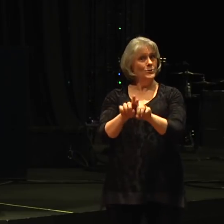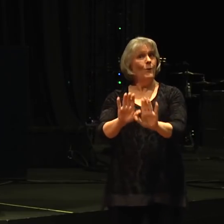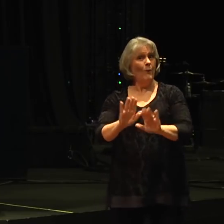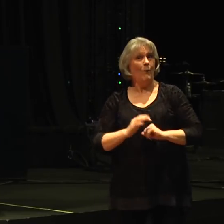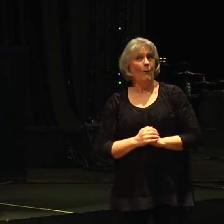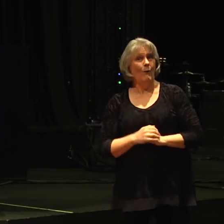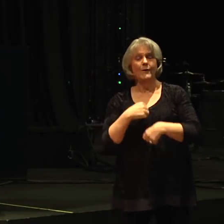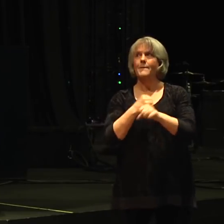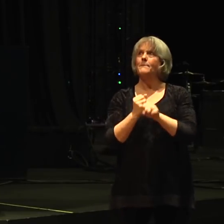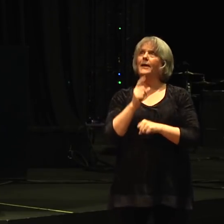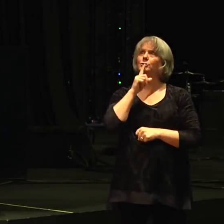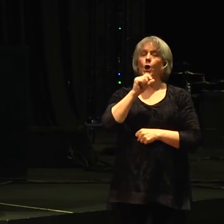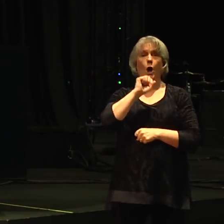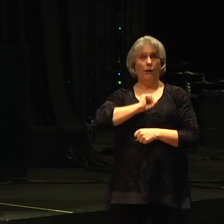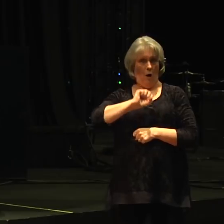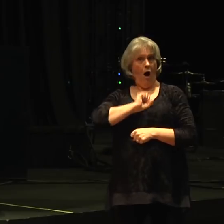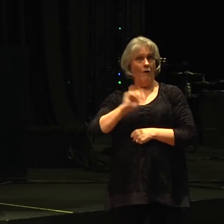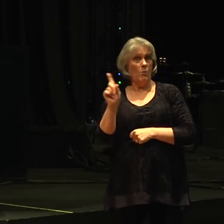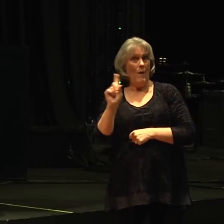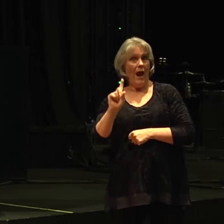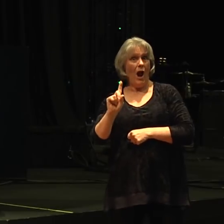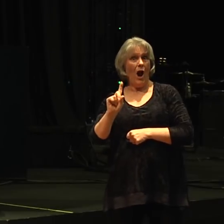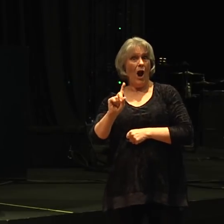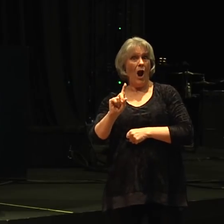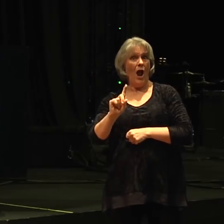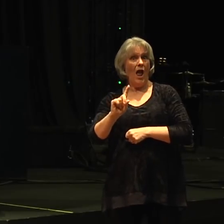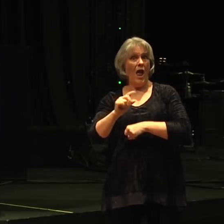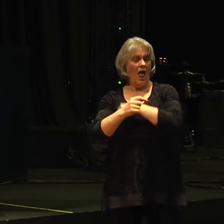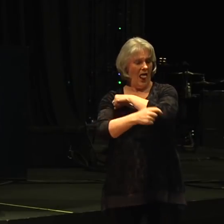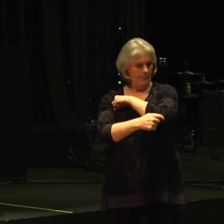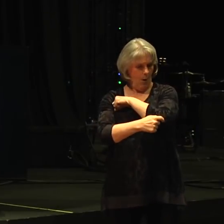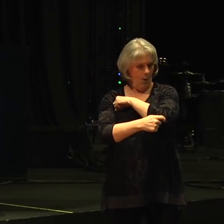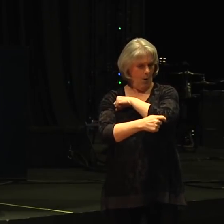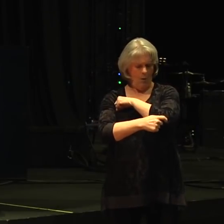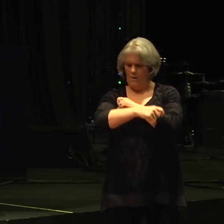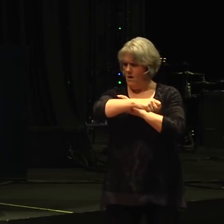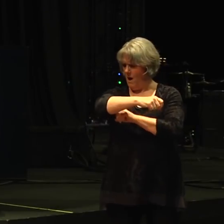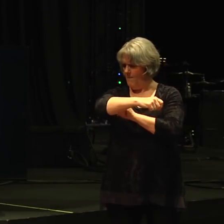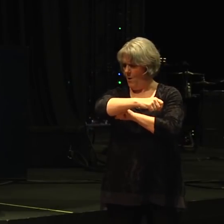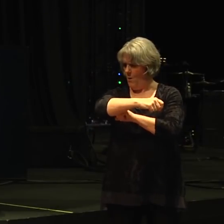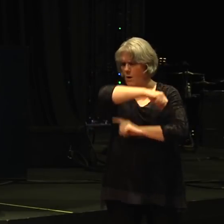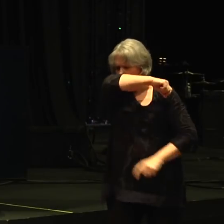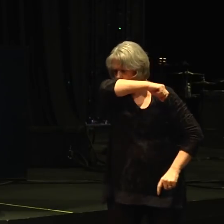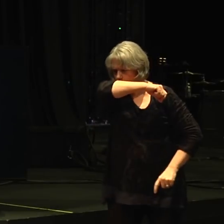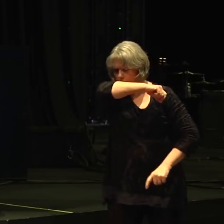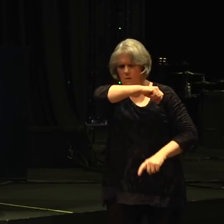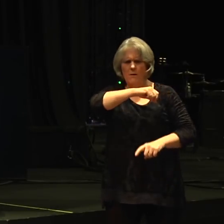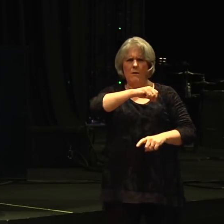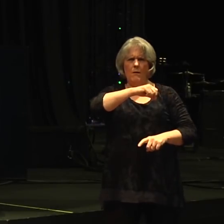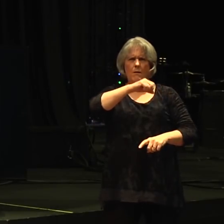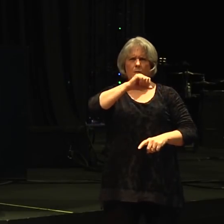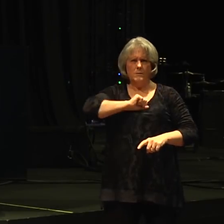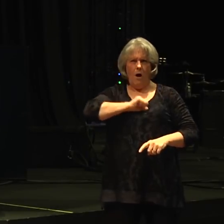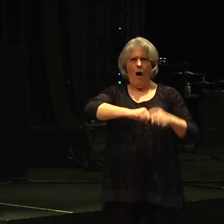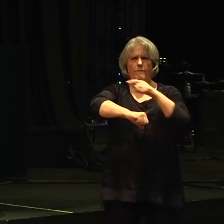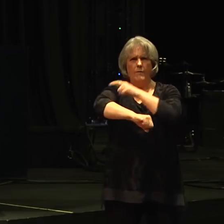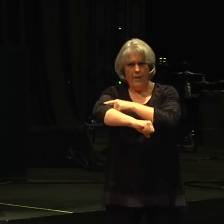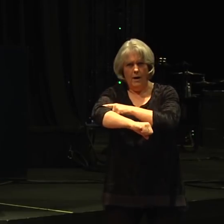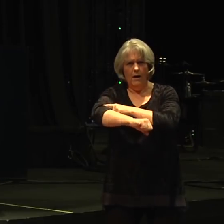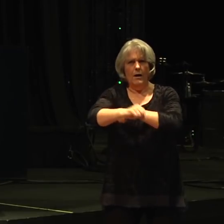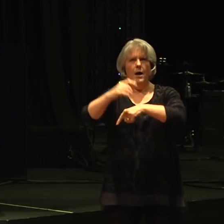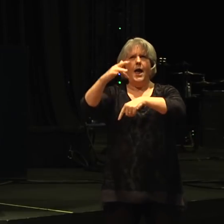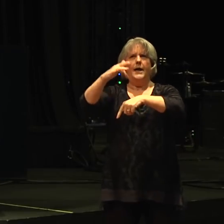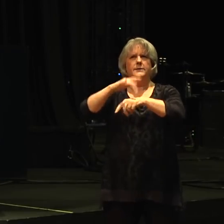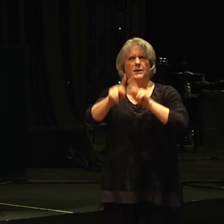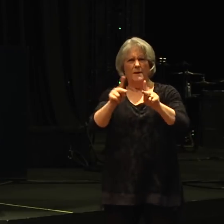Also, make sure you're coughing into your elbows. Wait a minute. So you want me to cough into my elbows and touch people with